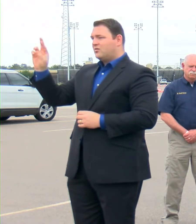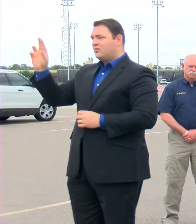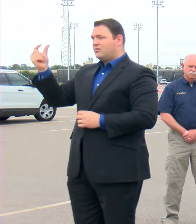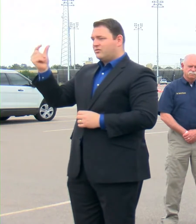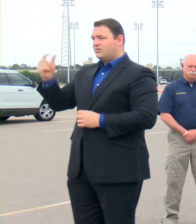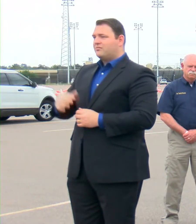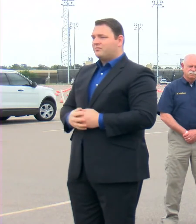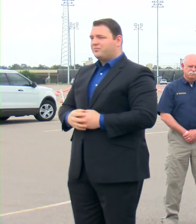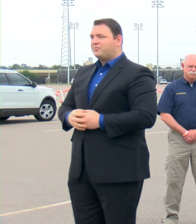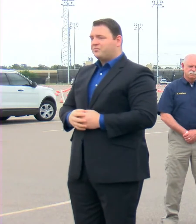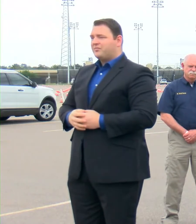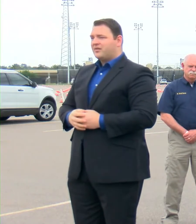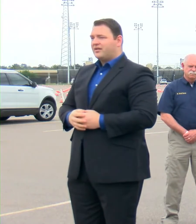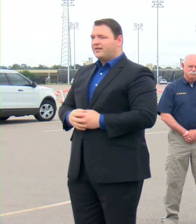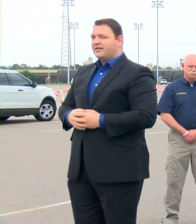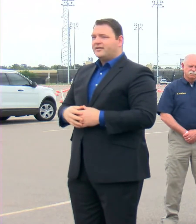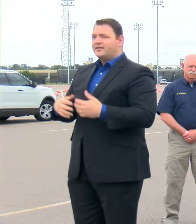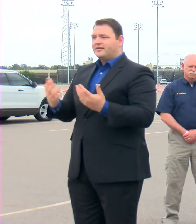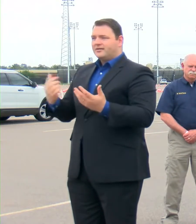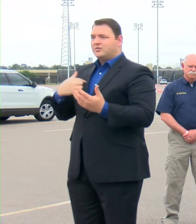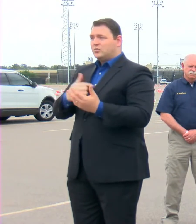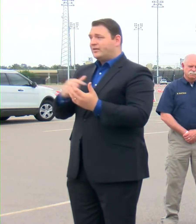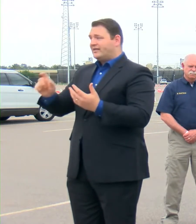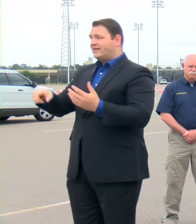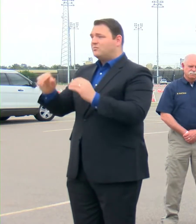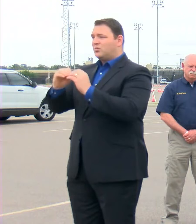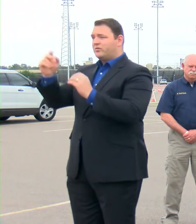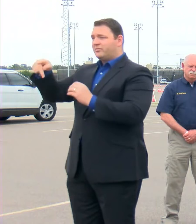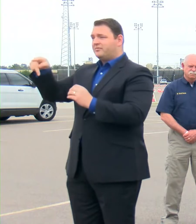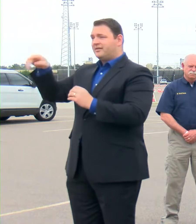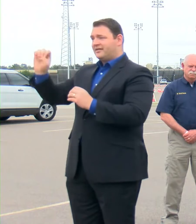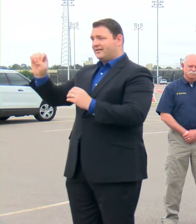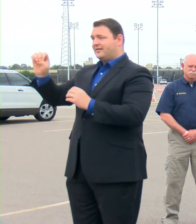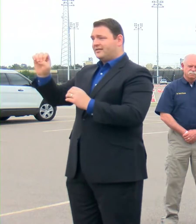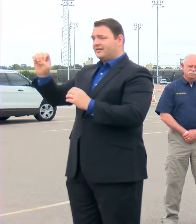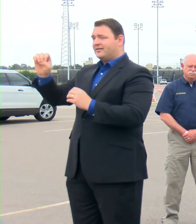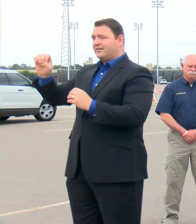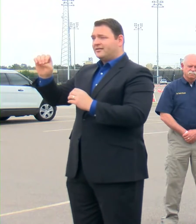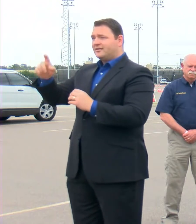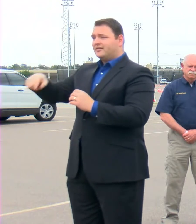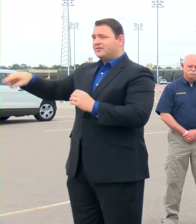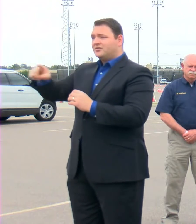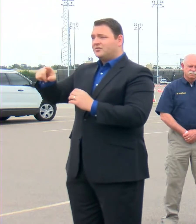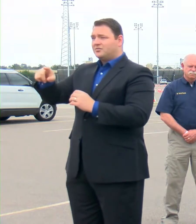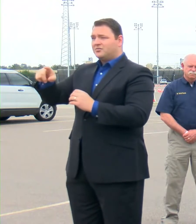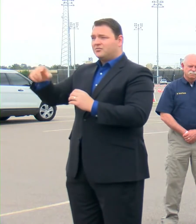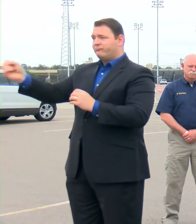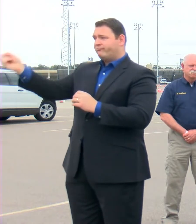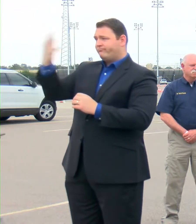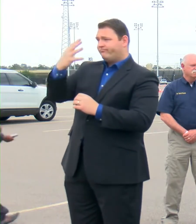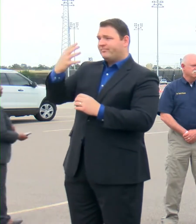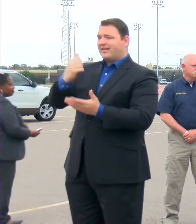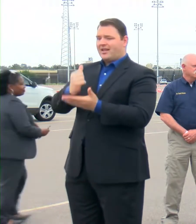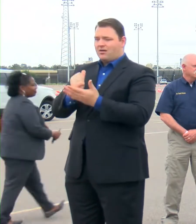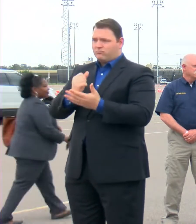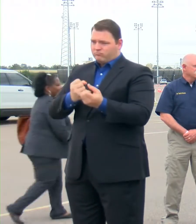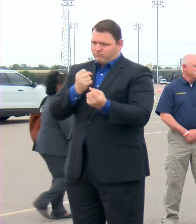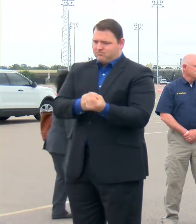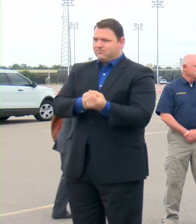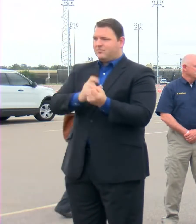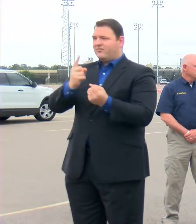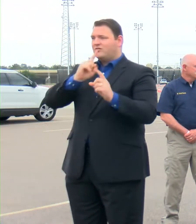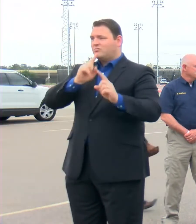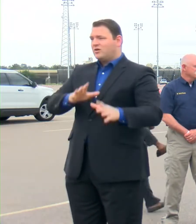donations@houstonemergency.org. We're looking for PPE equipment to keep our frontline first responders